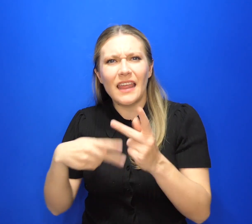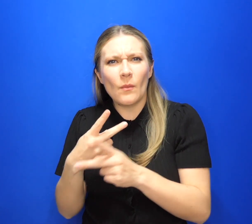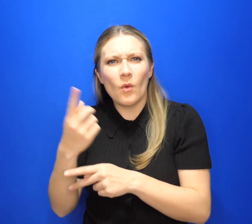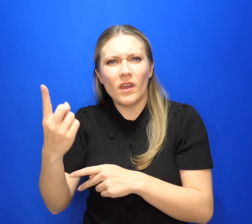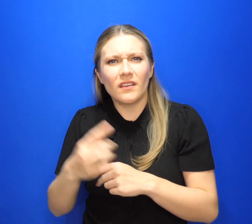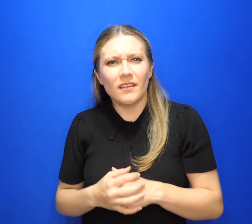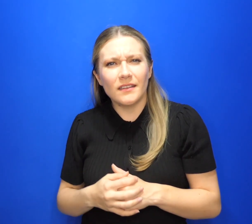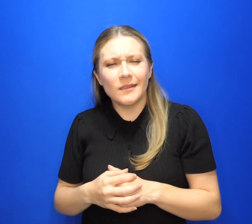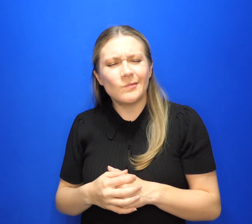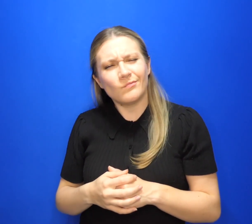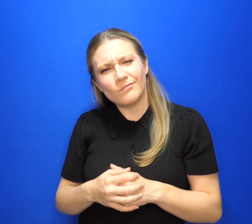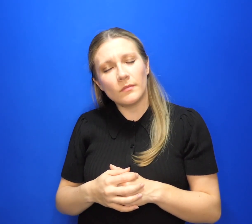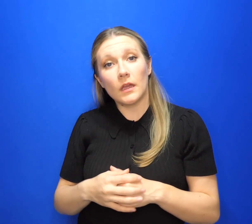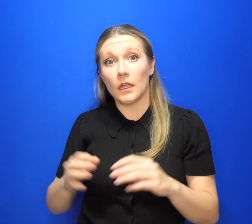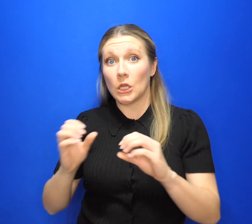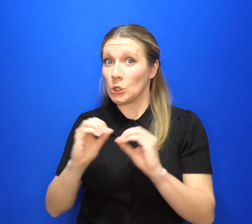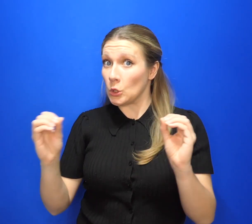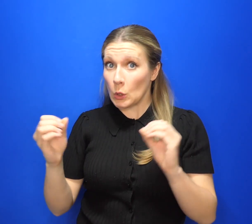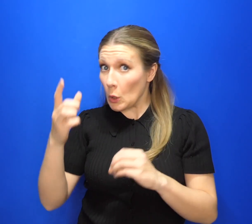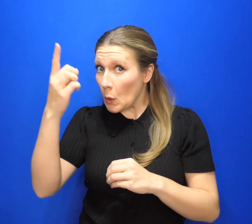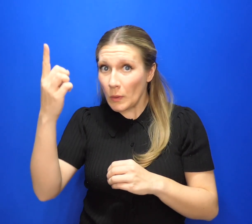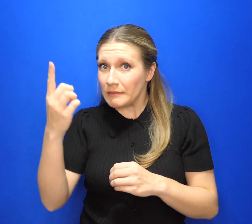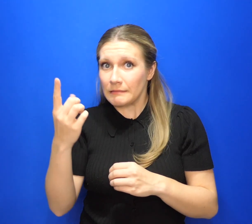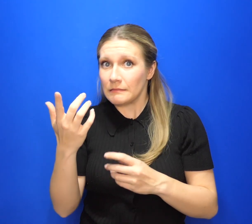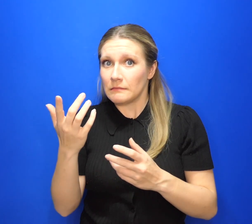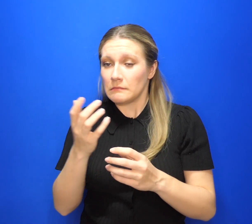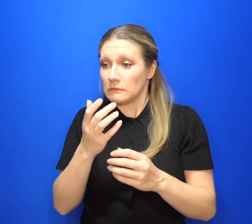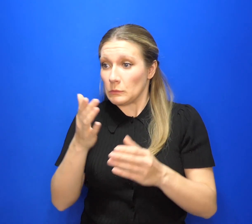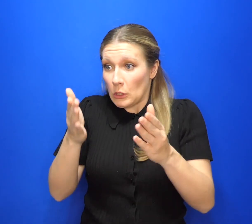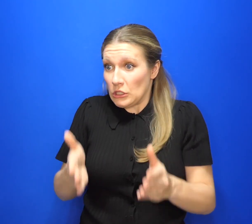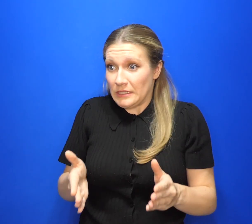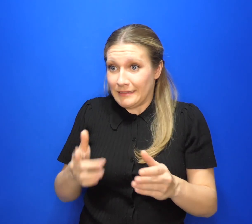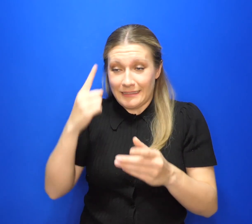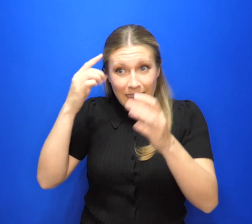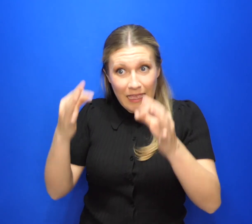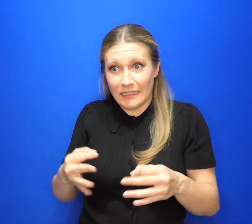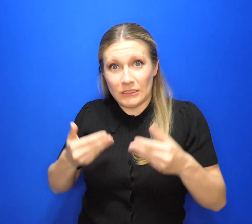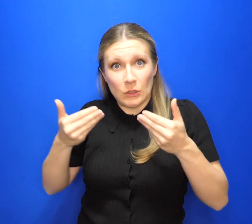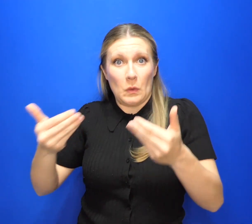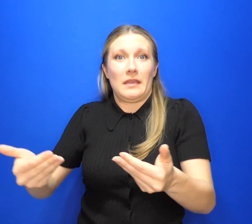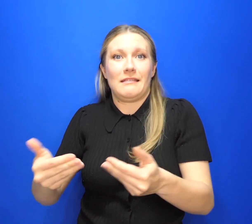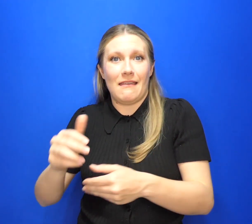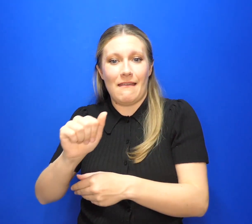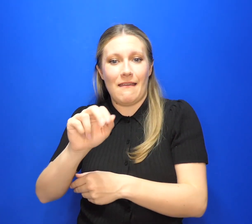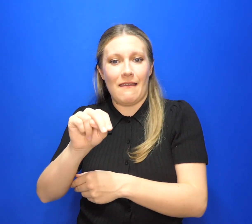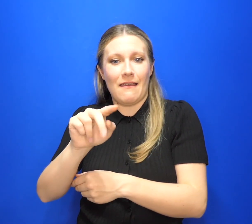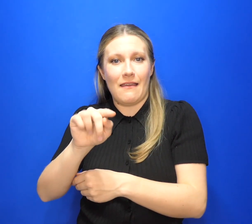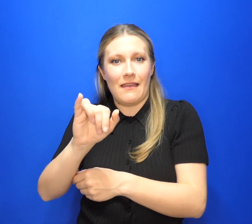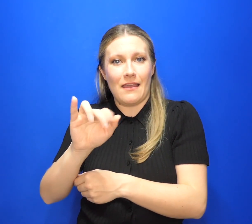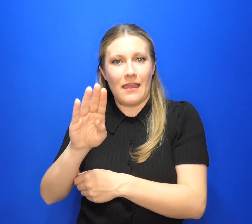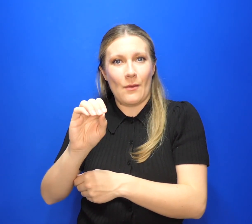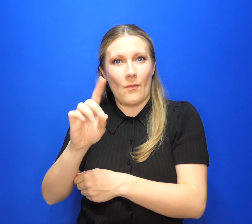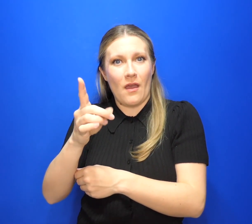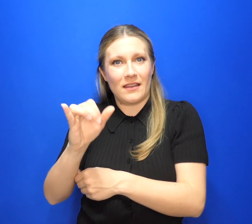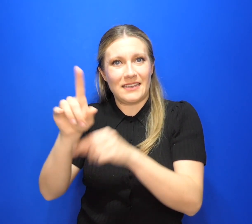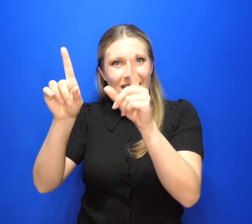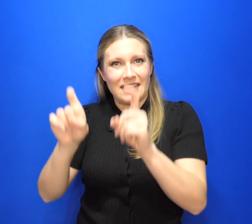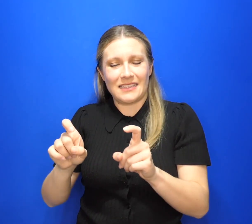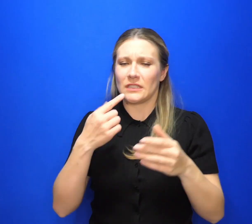And, nobody does antibody testing right away for you. And this person says, I just wish I would have known to ask